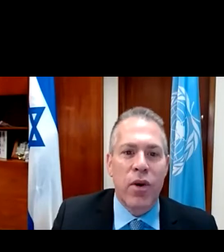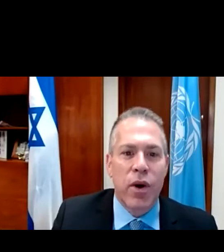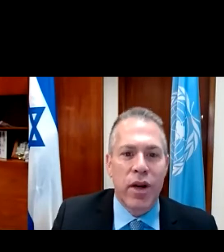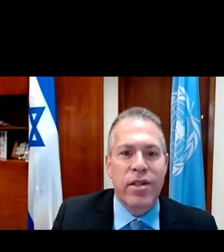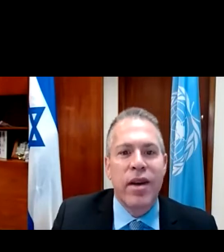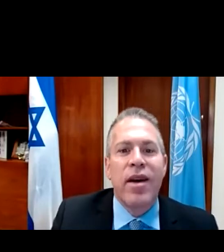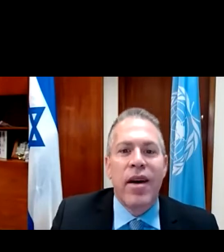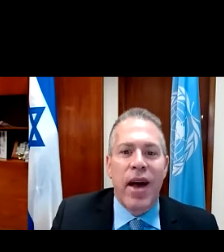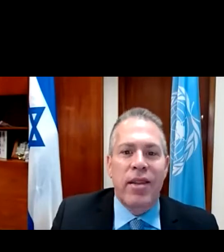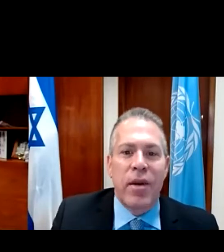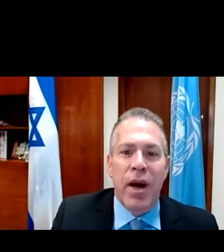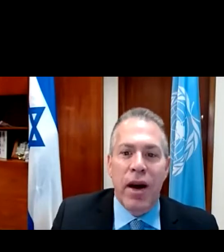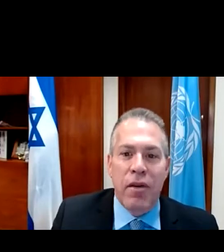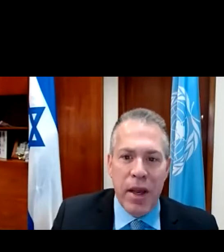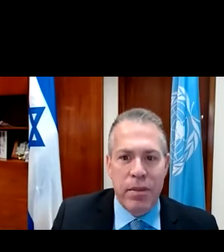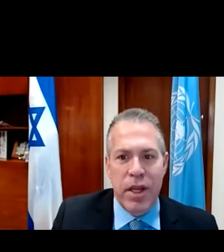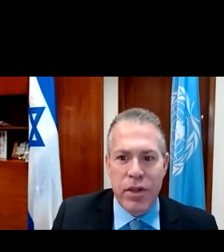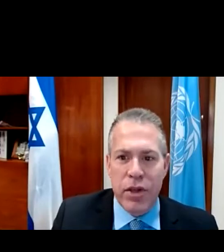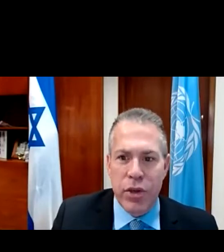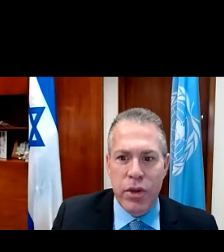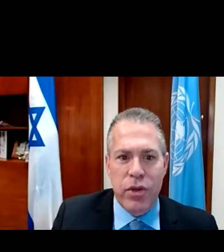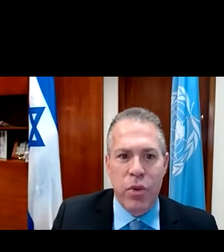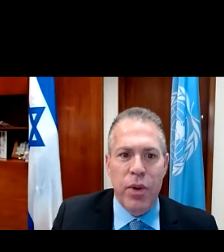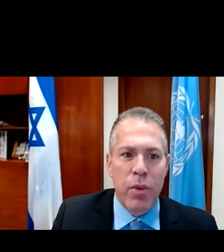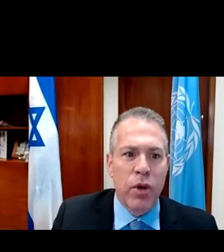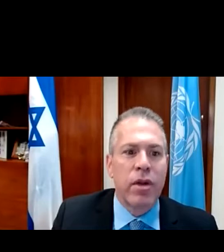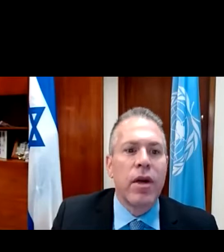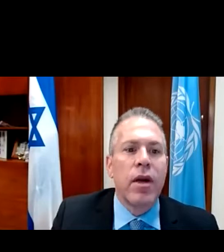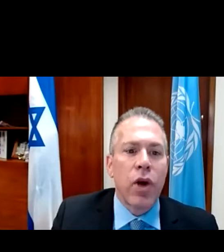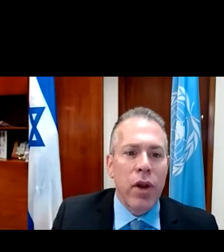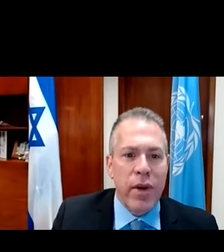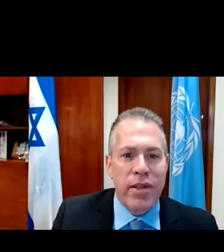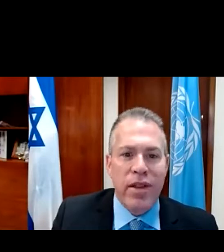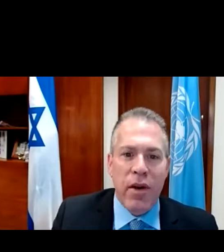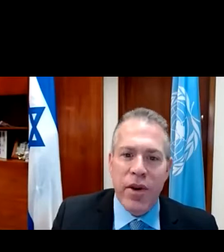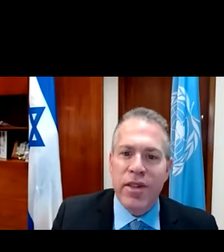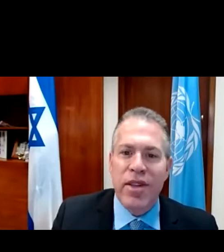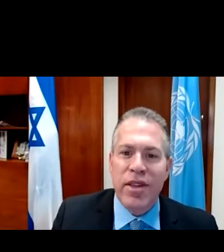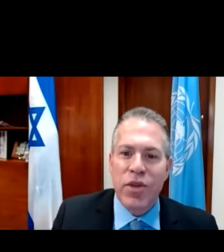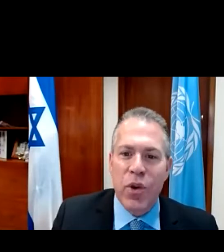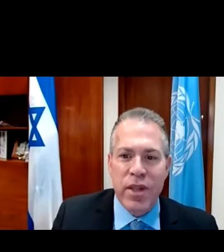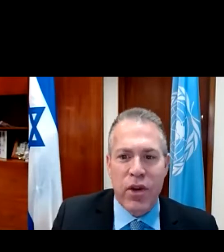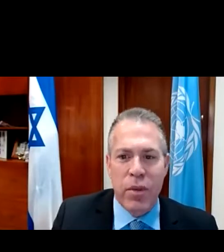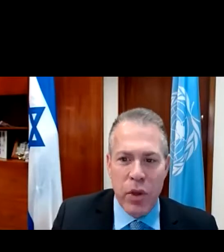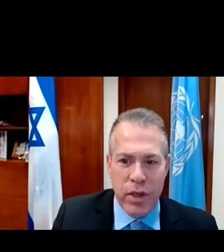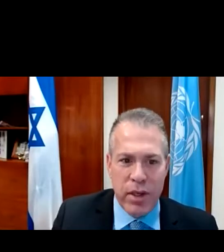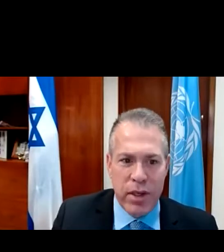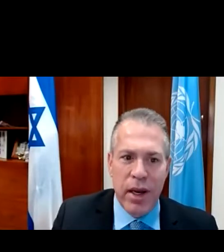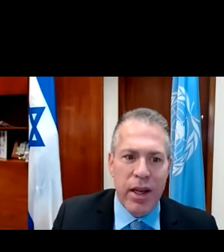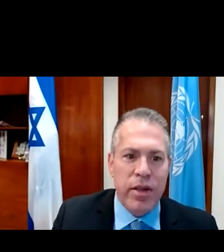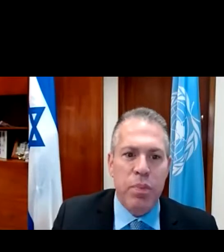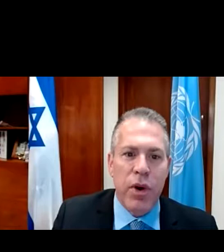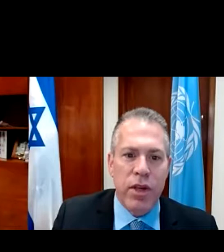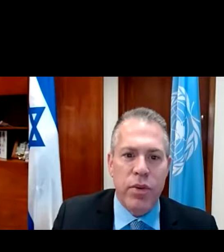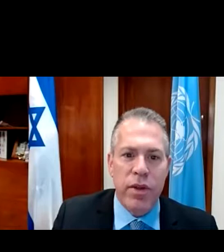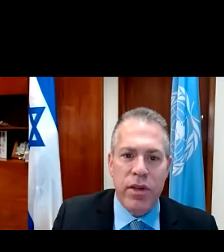also works at the Merchavim Institute to promote tolerance and diversity in schools and communities, and